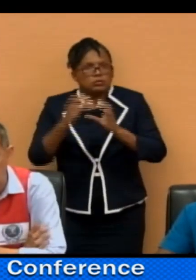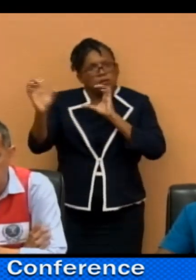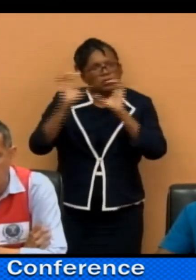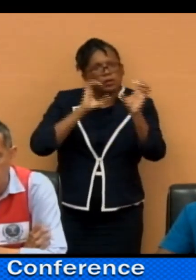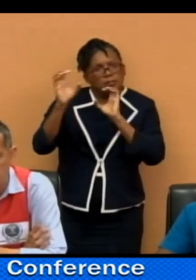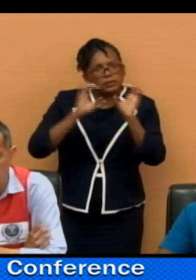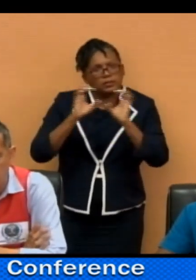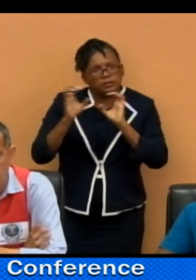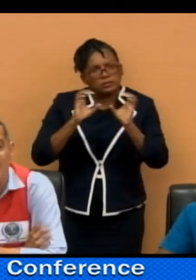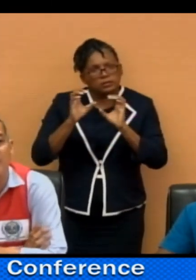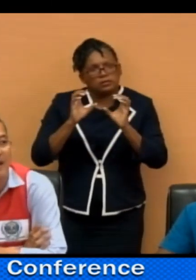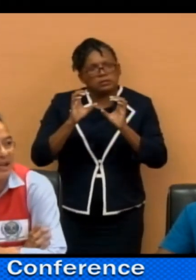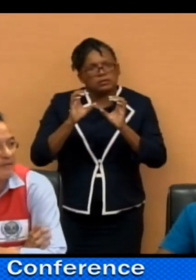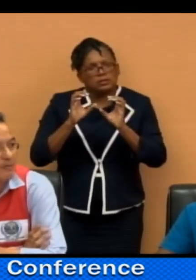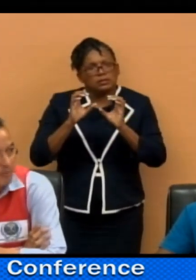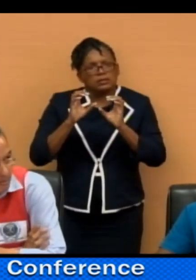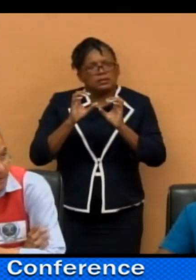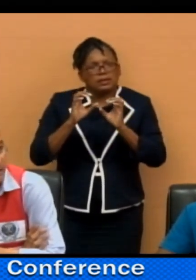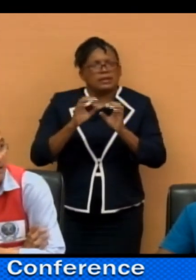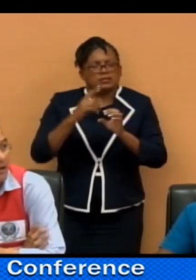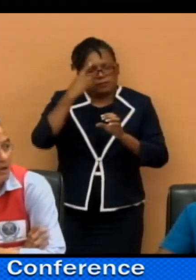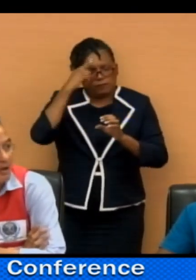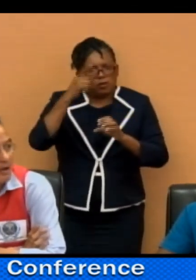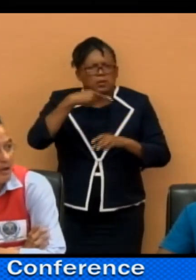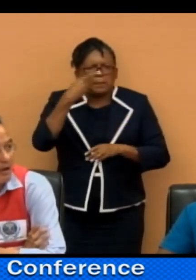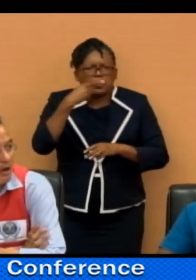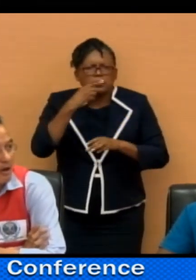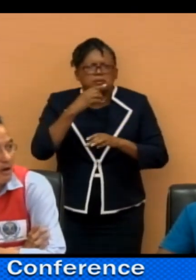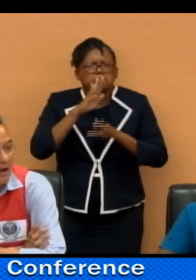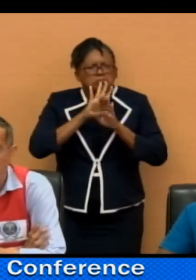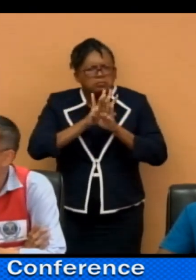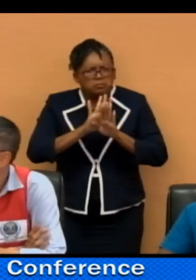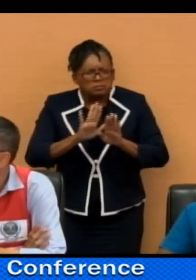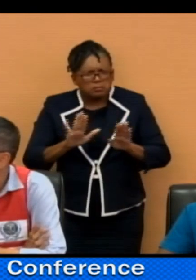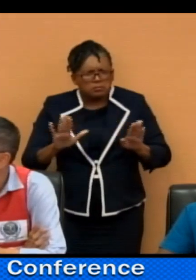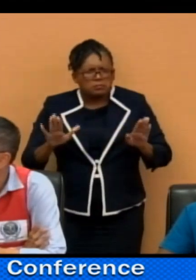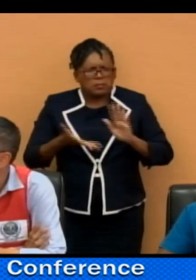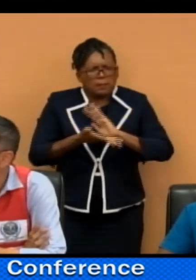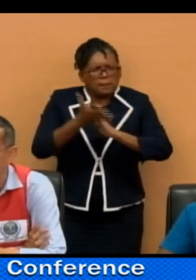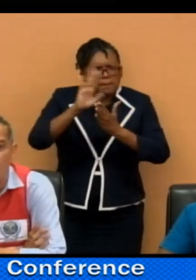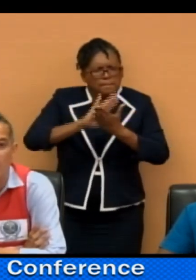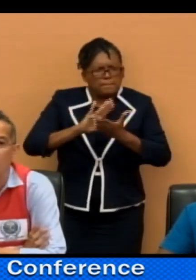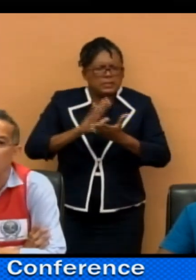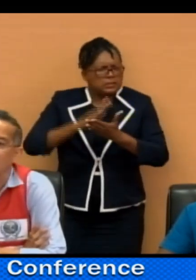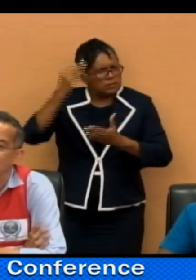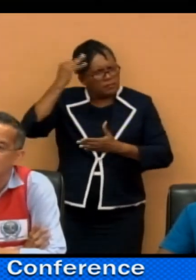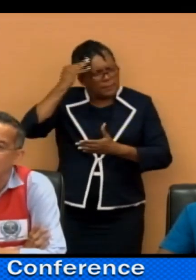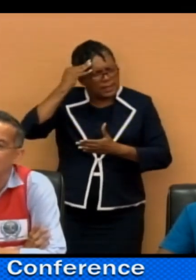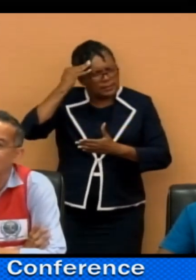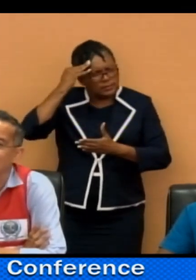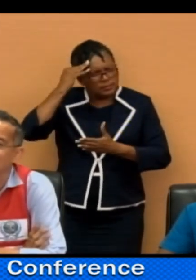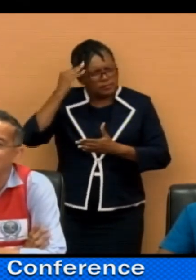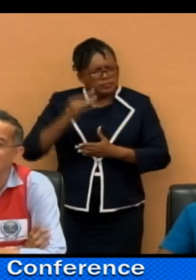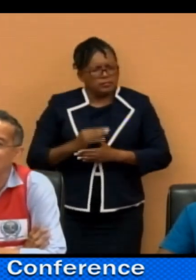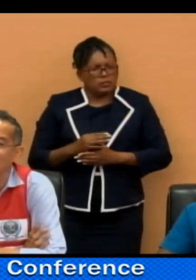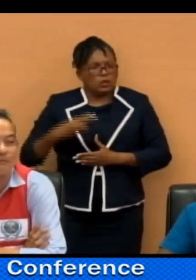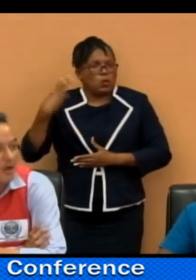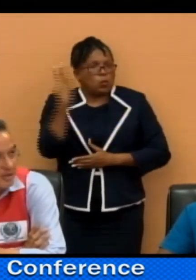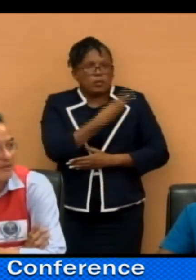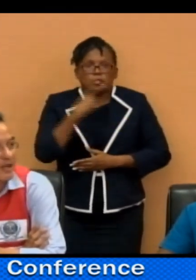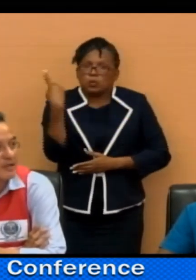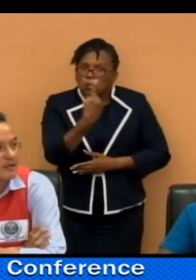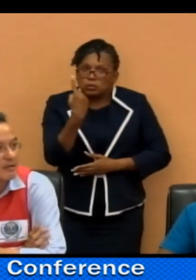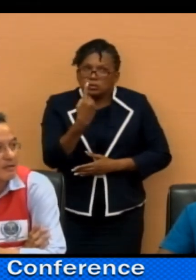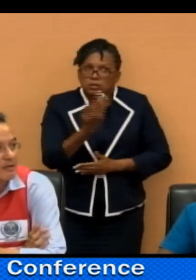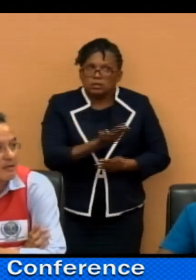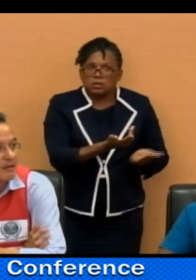amount of peace of mind of the public, I would expect that right now we'd only come to the public to tell the public of